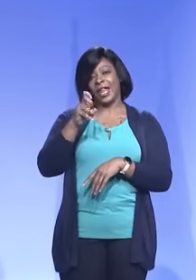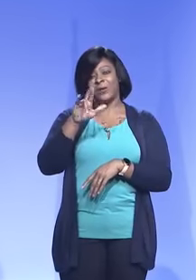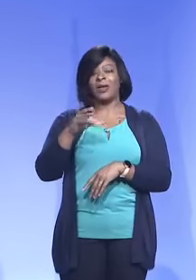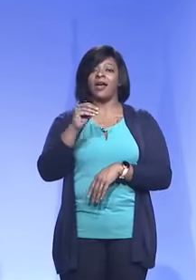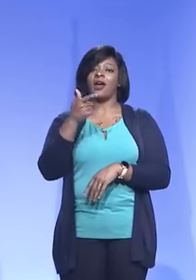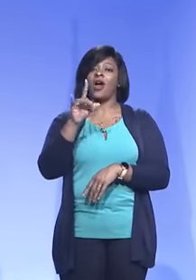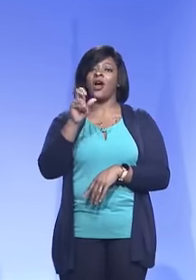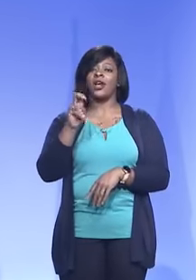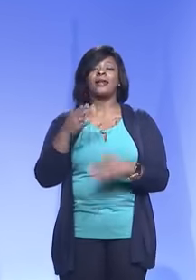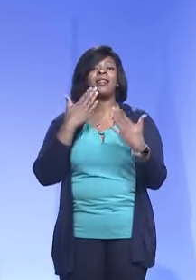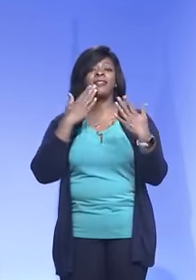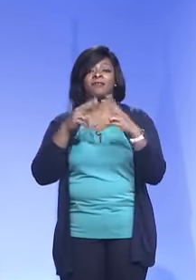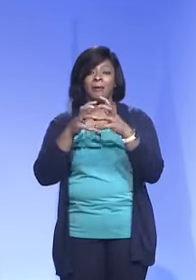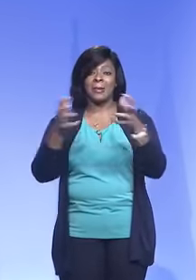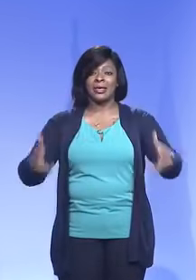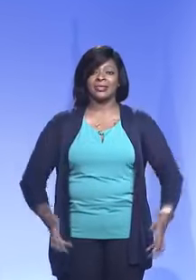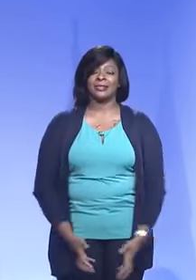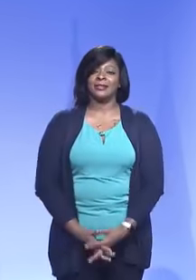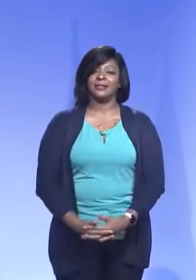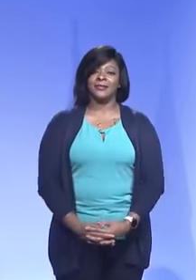Gardens. Thank you very much.